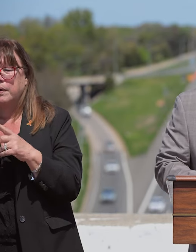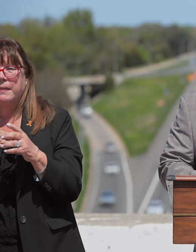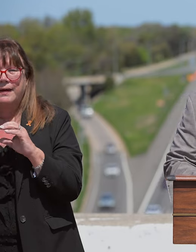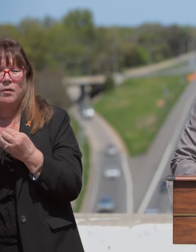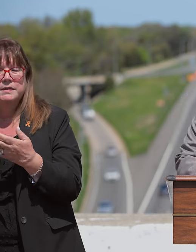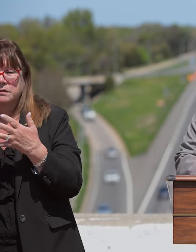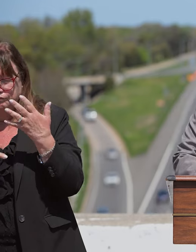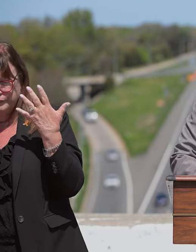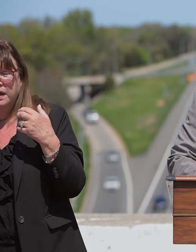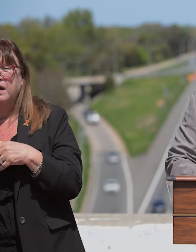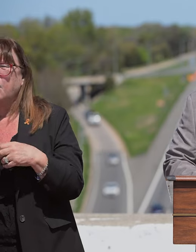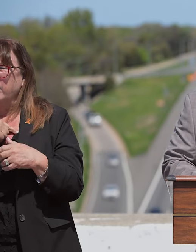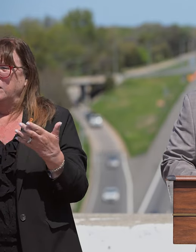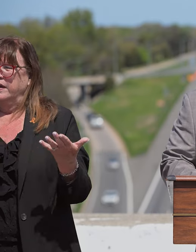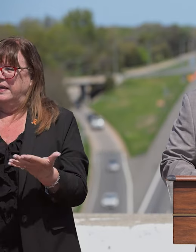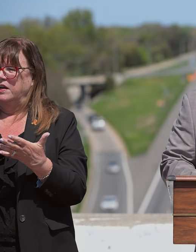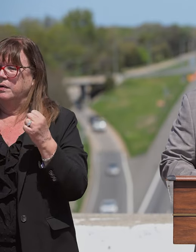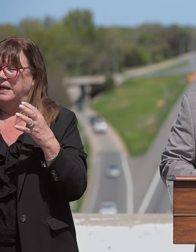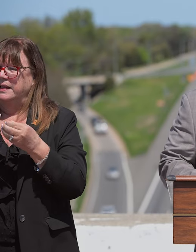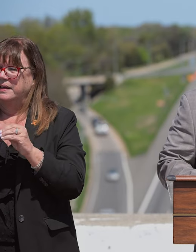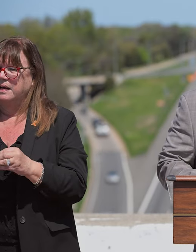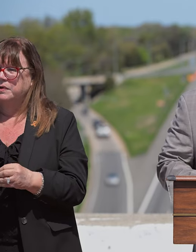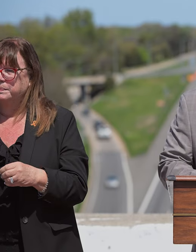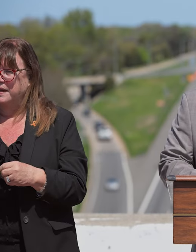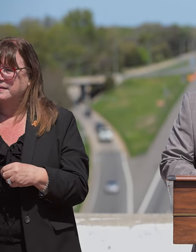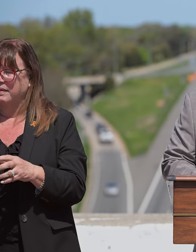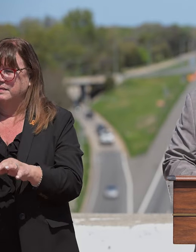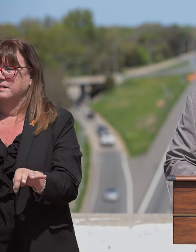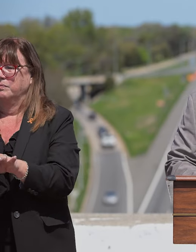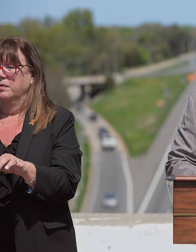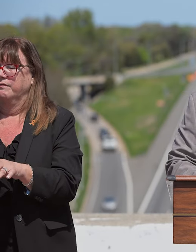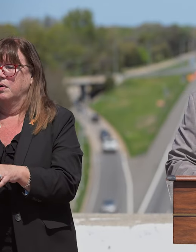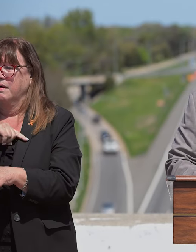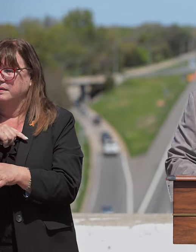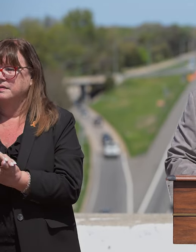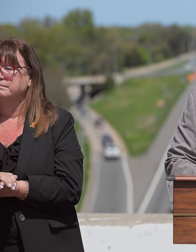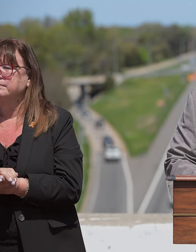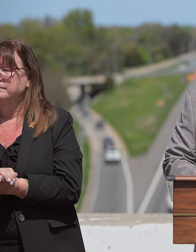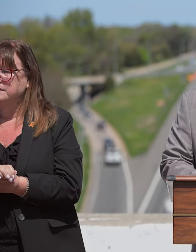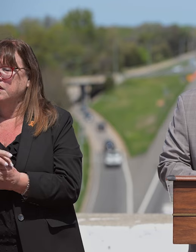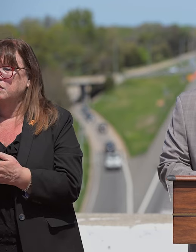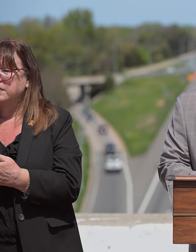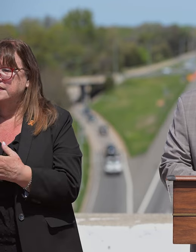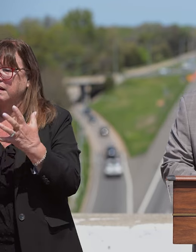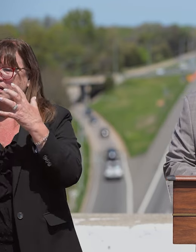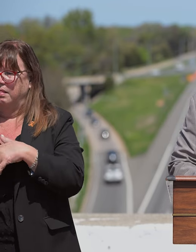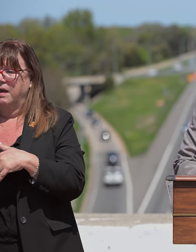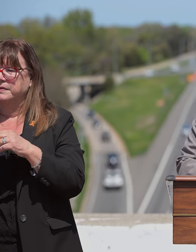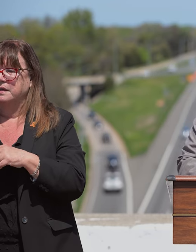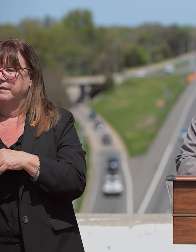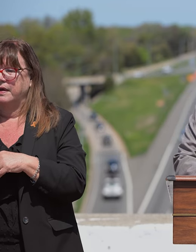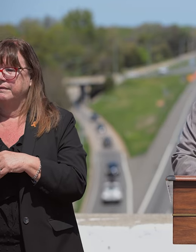So we are here in numbers because this is very important to us. The recent collapse of